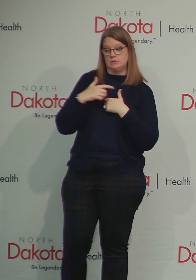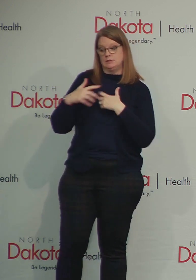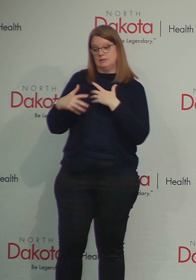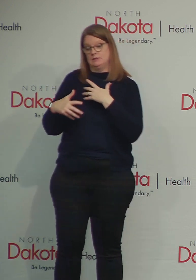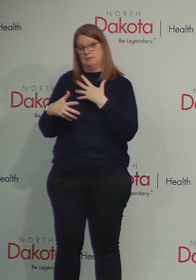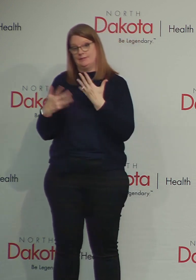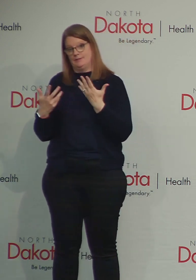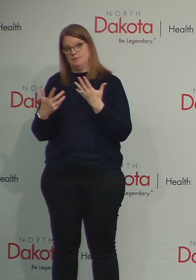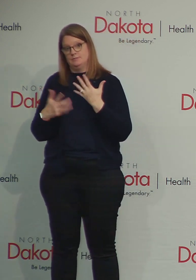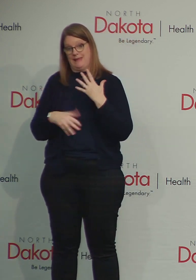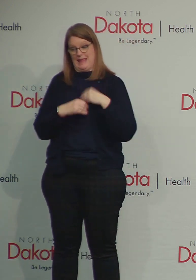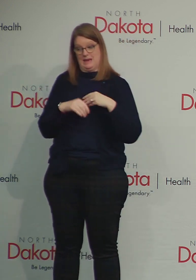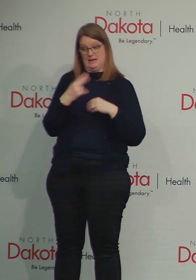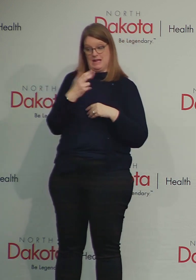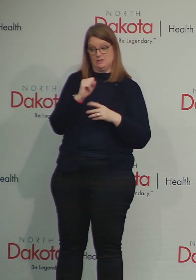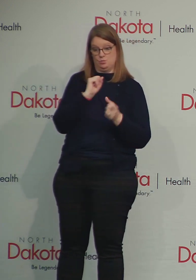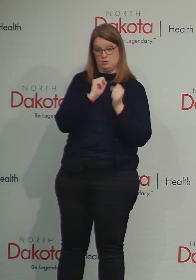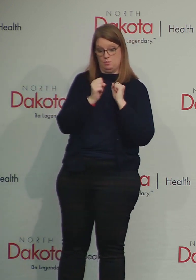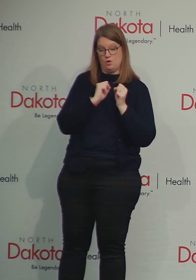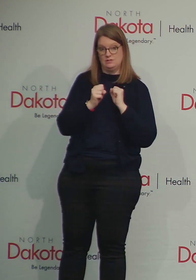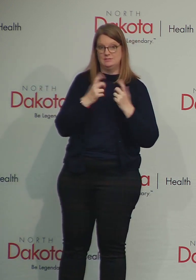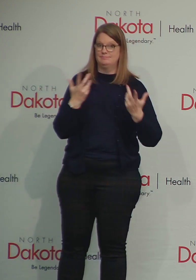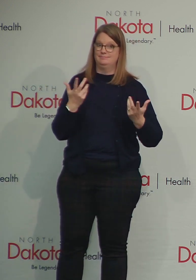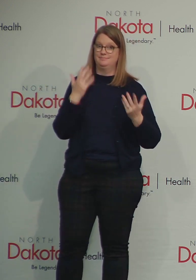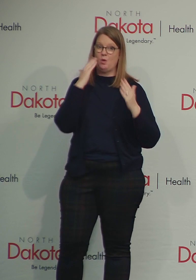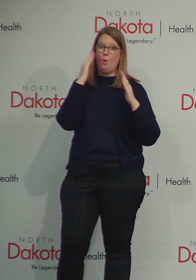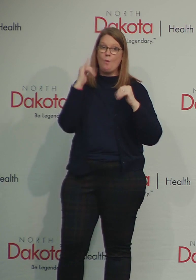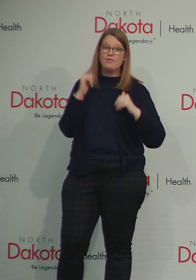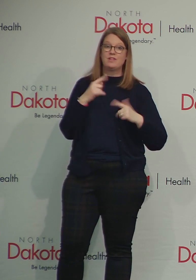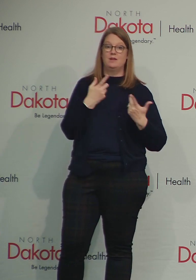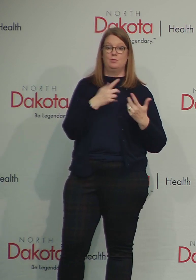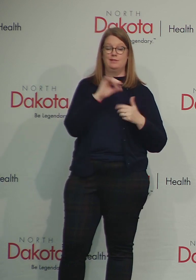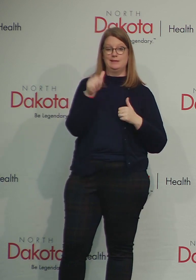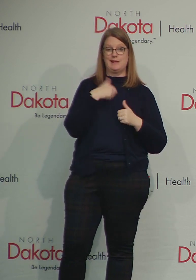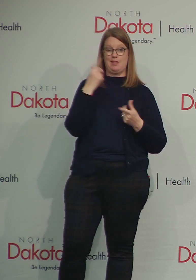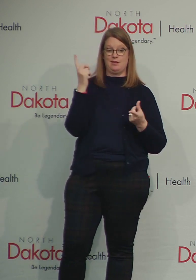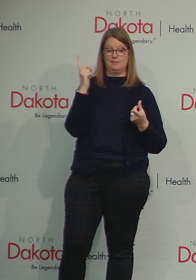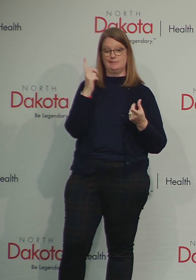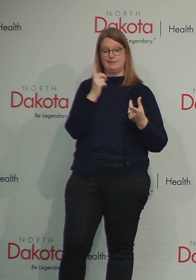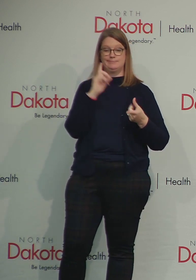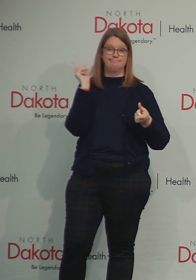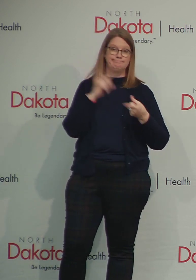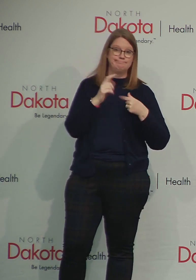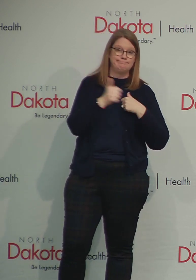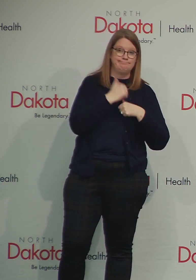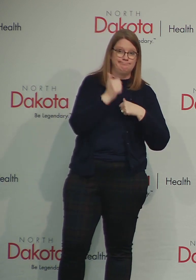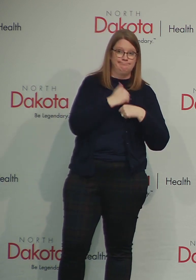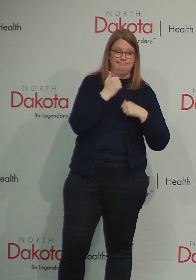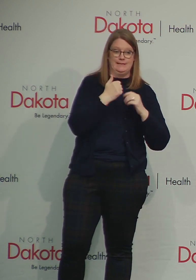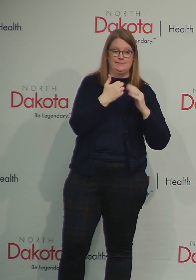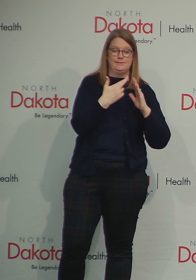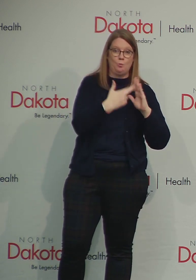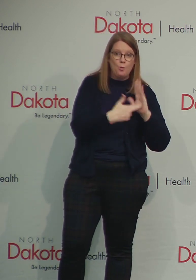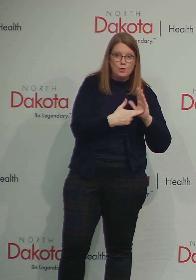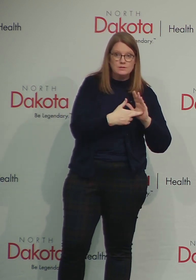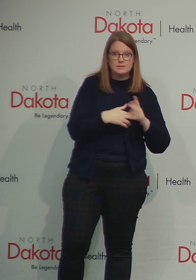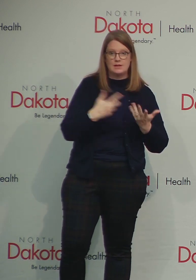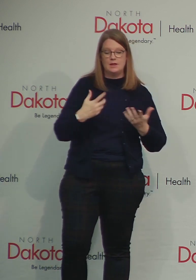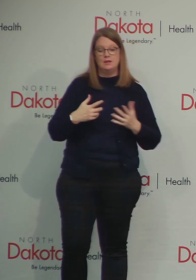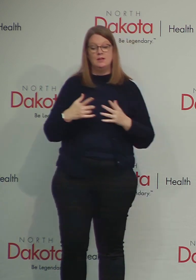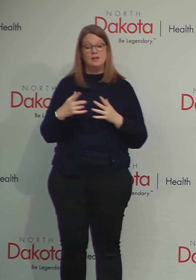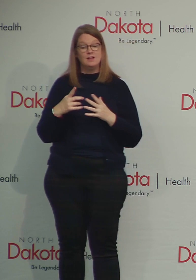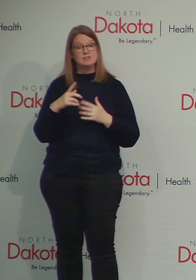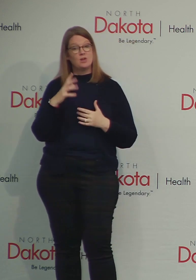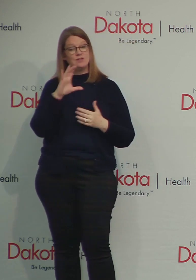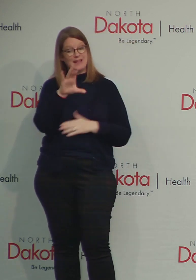risk back in by adding high school sports, but hopefully with these other mitigations to get us through the holidays. And again, the holidays aren't just about COVID. They're